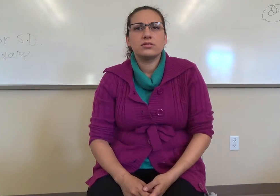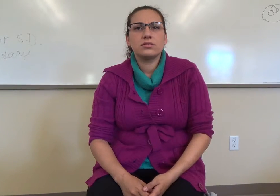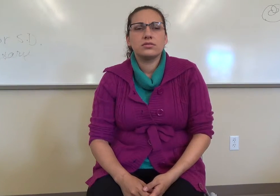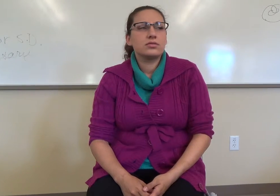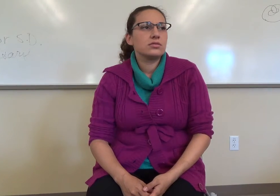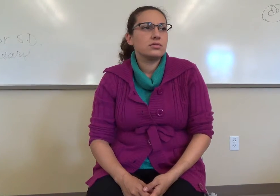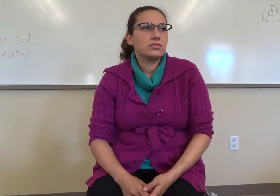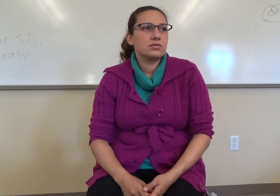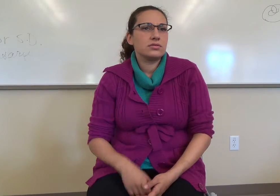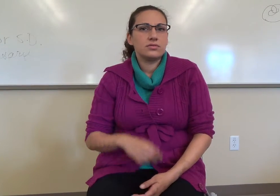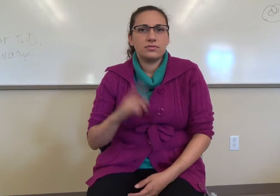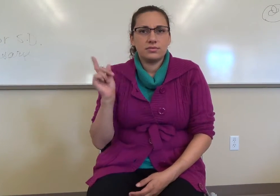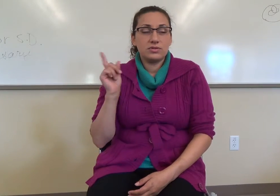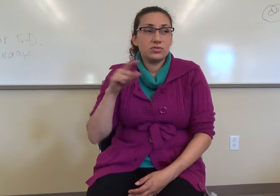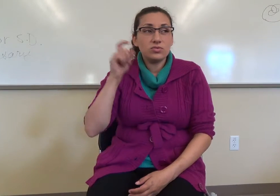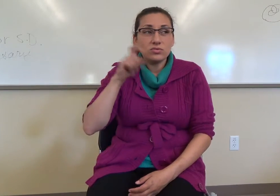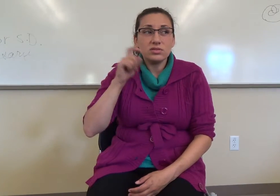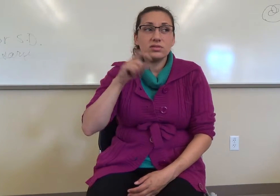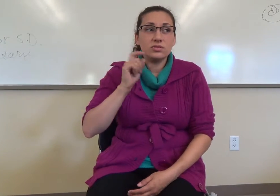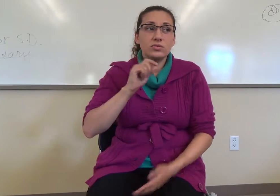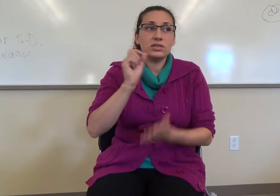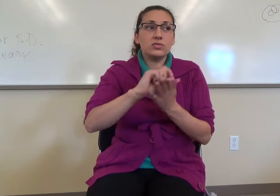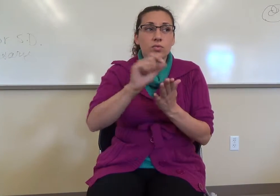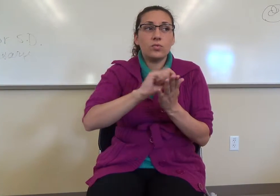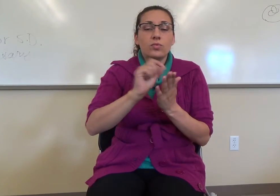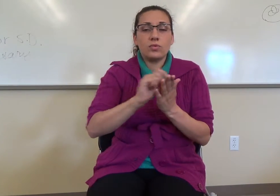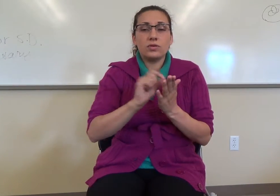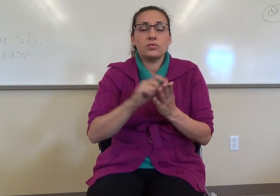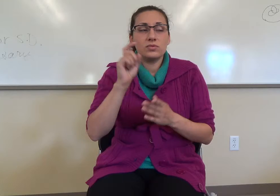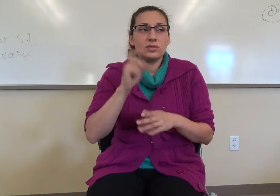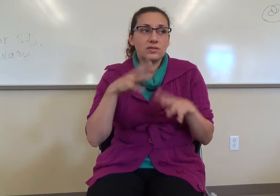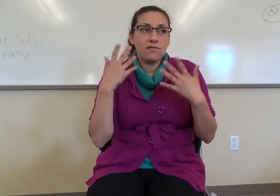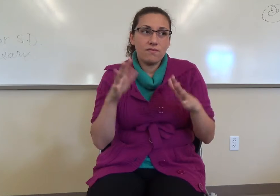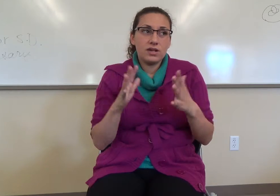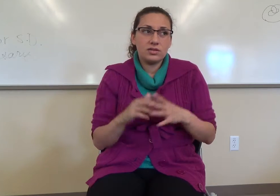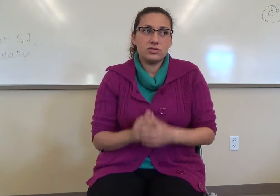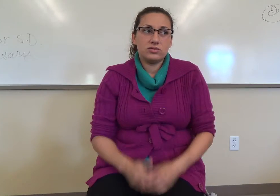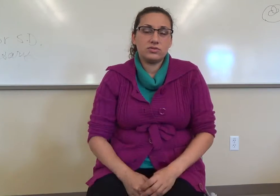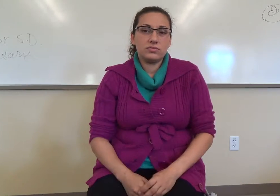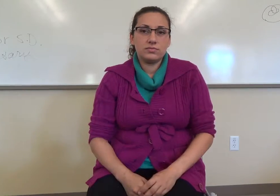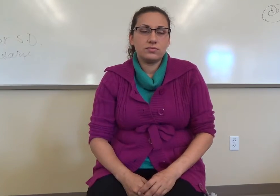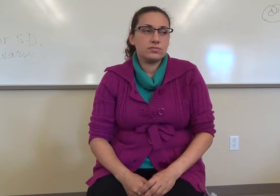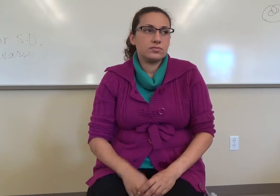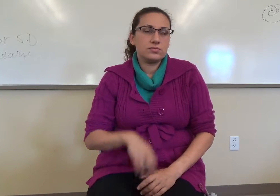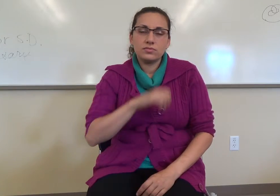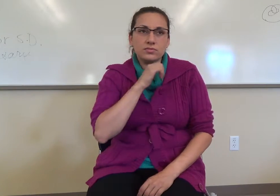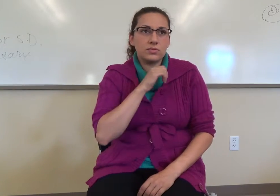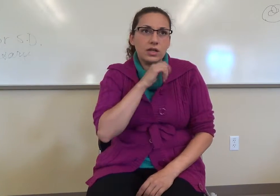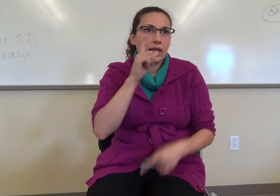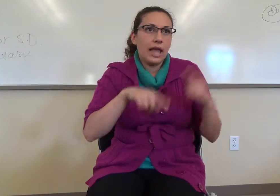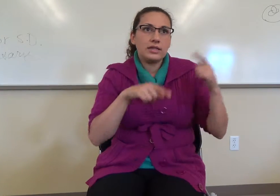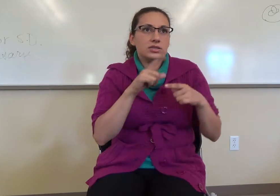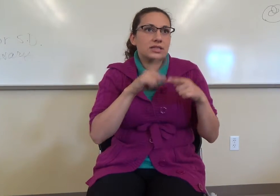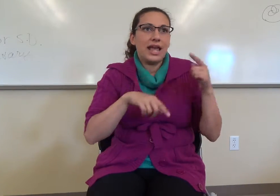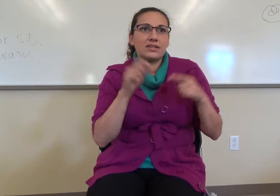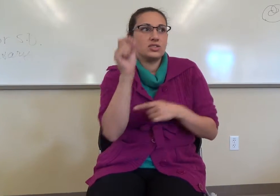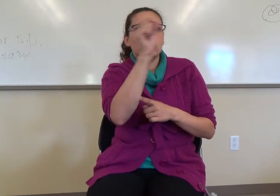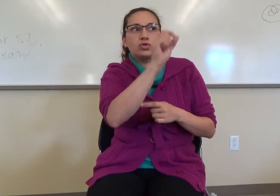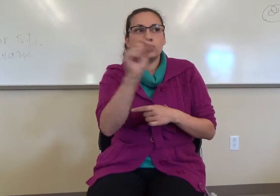These need to be written down. You need to have done this. It's not enough to just circle them. Anyone have a question